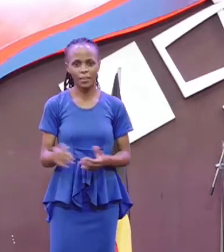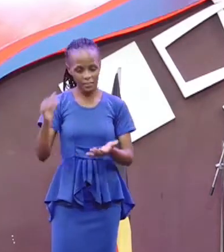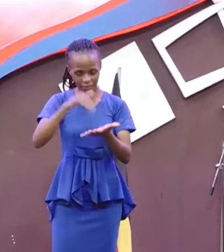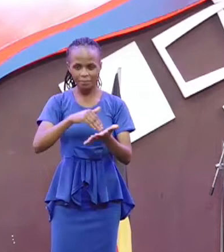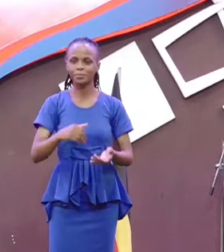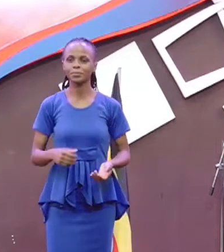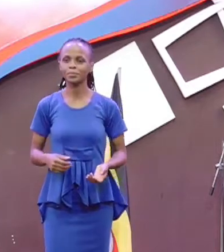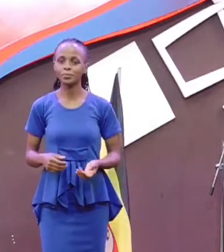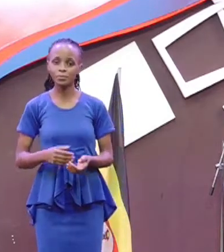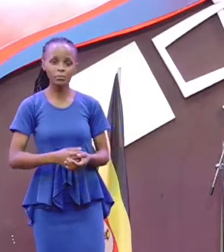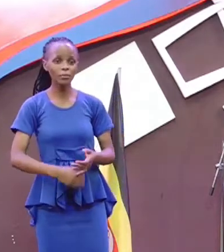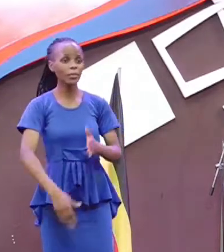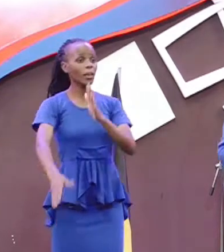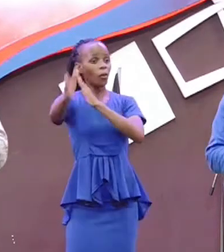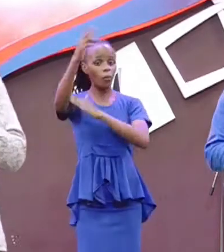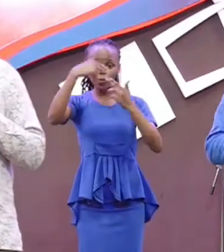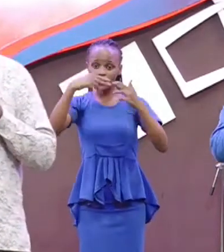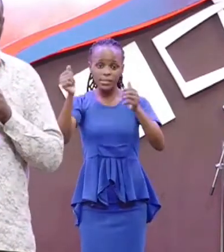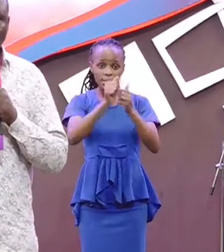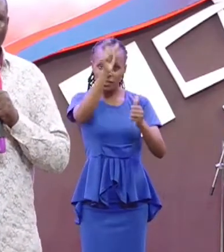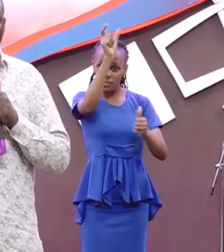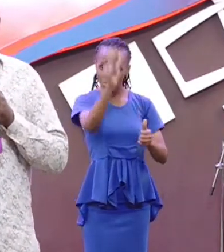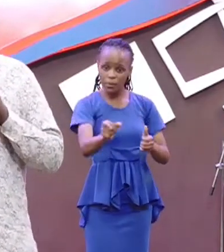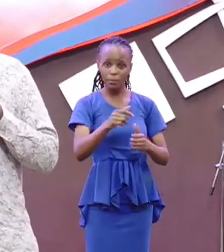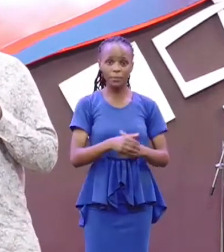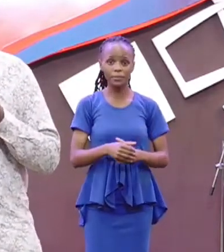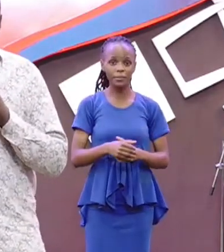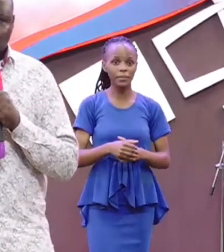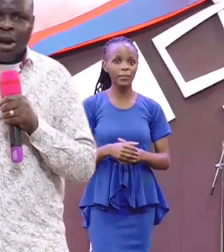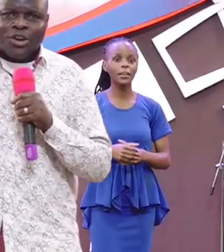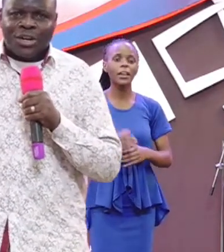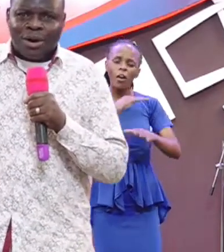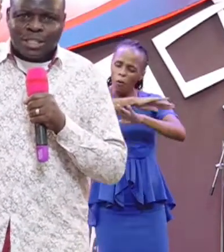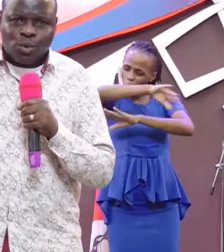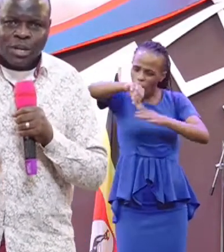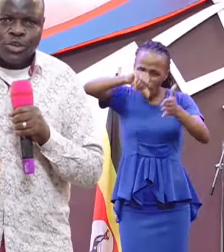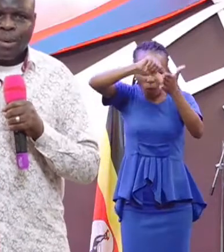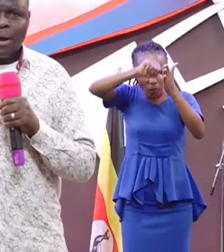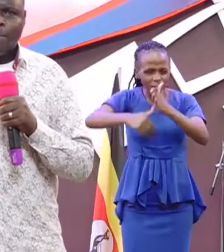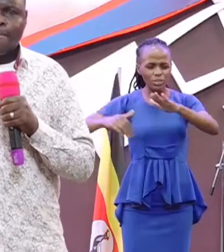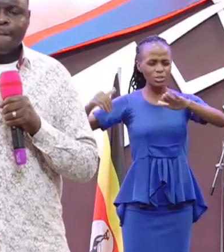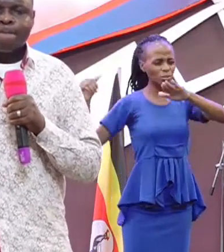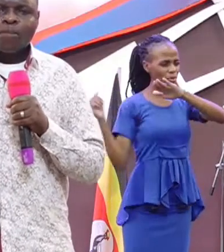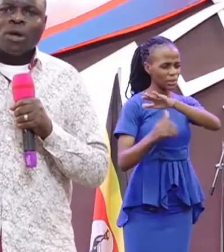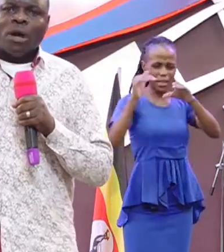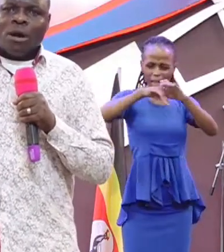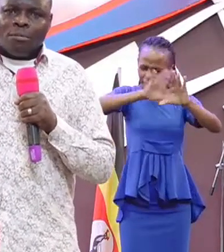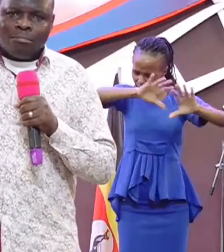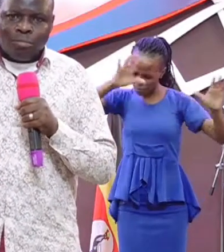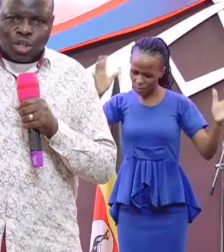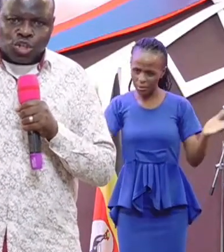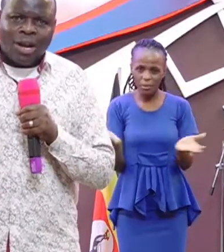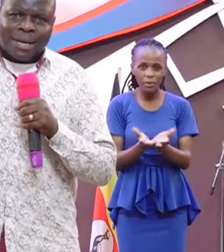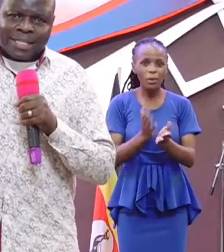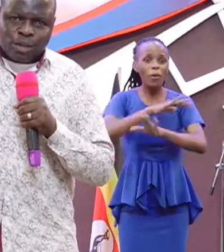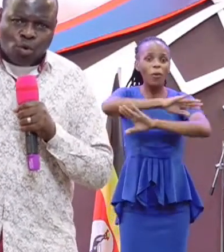Nchidamu. I repeat myself. Katonda atandika na muntu. God begins with one person. Buli nsonga yonna wansi w'enjuba. On every issue under the